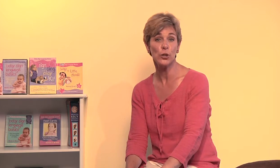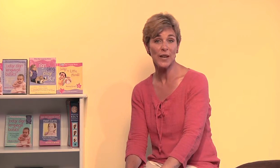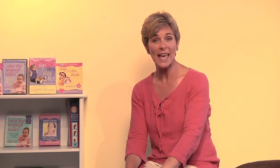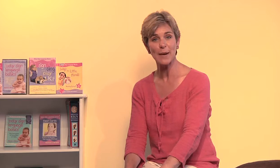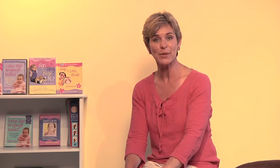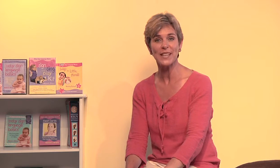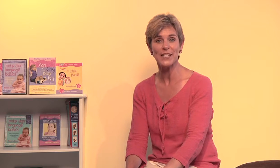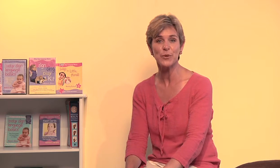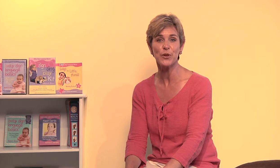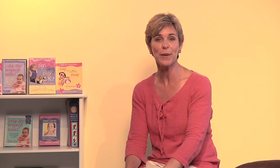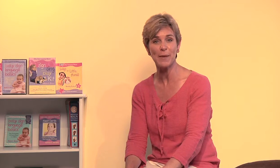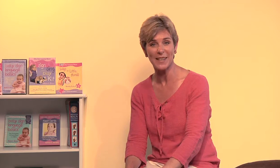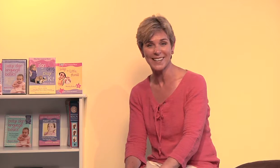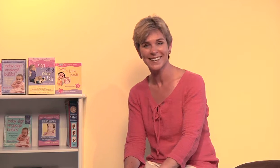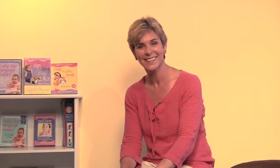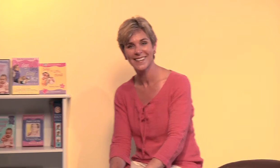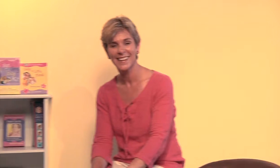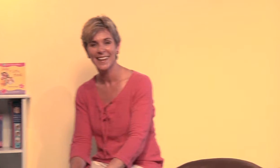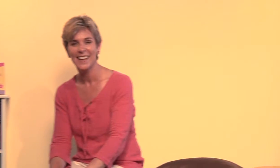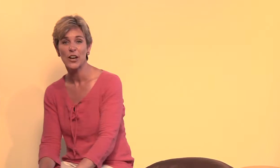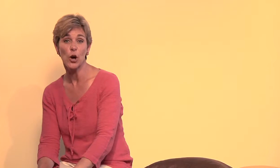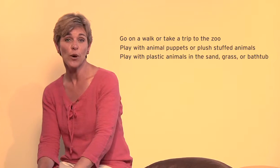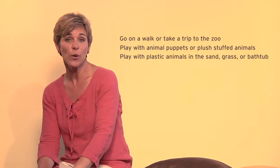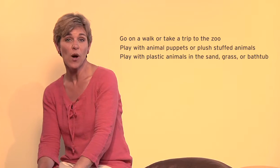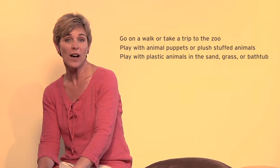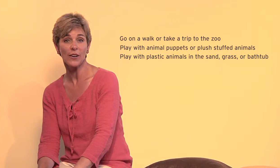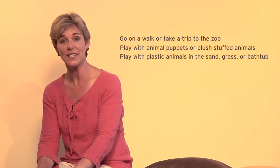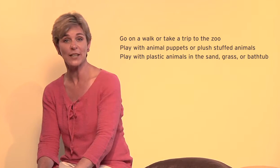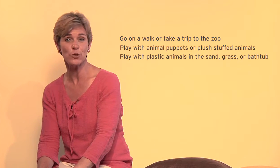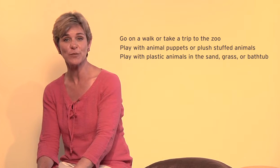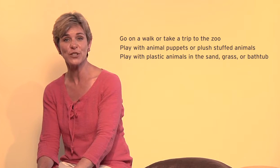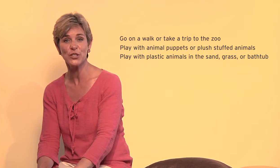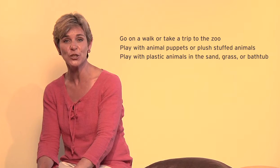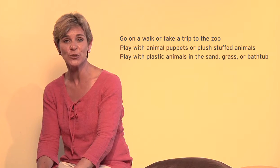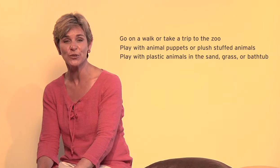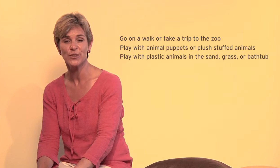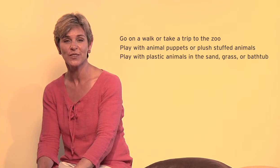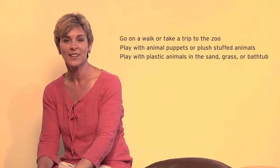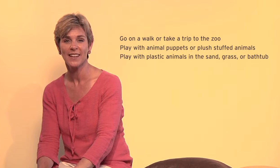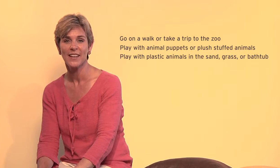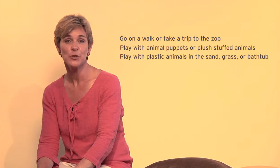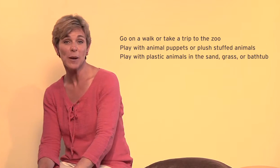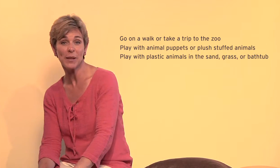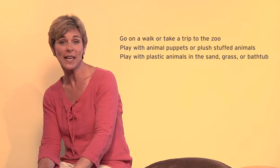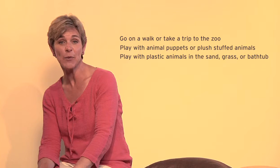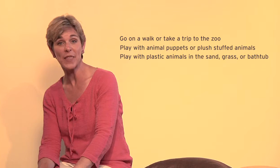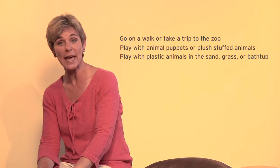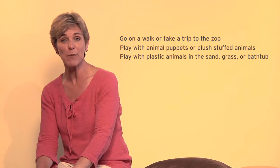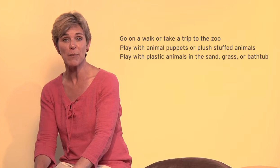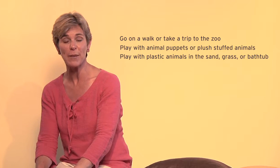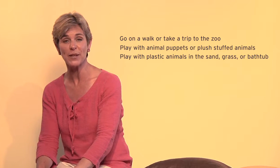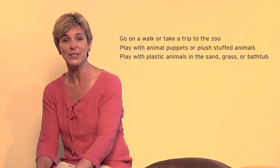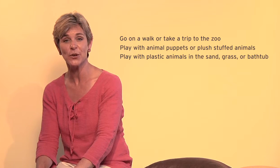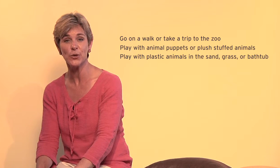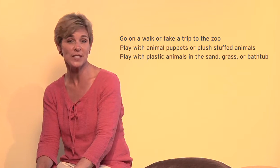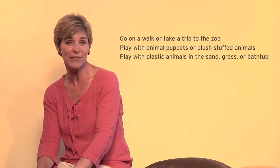including animal signs with your baby. Go on a walk or take a trip to the zoo. Try playing with animal puppets or stuffed